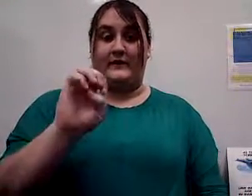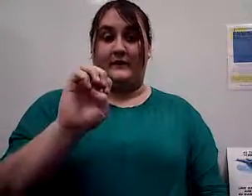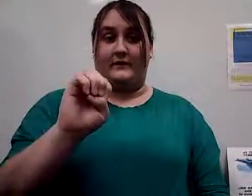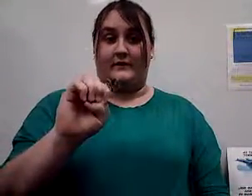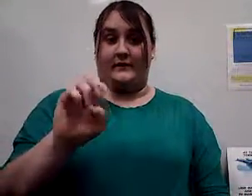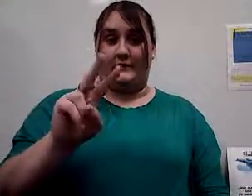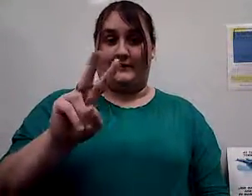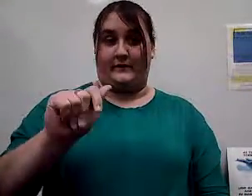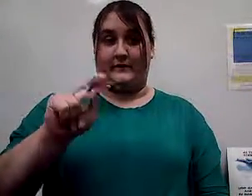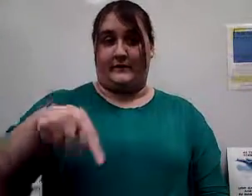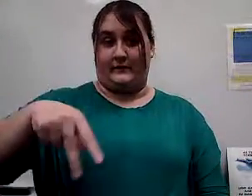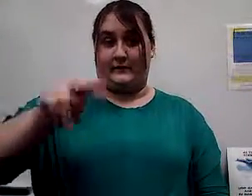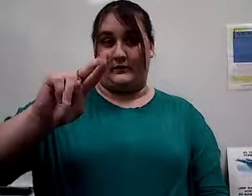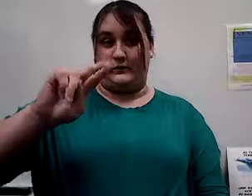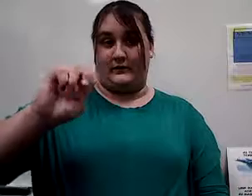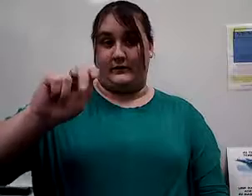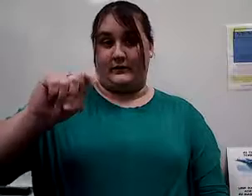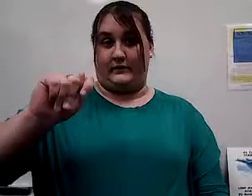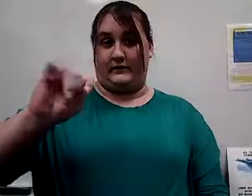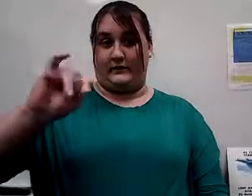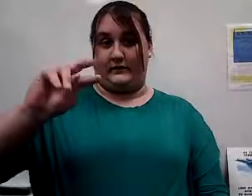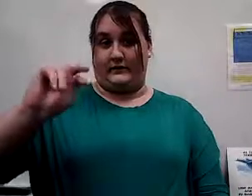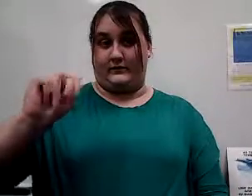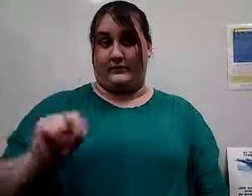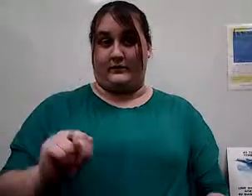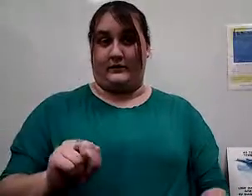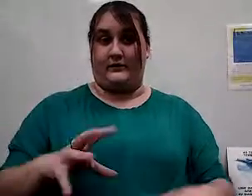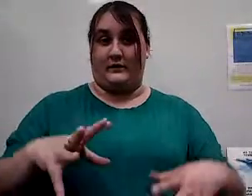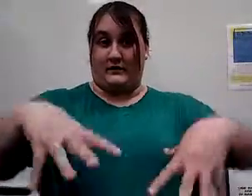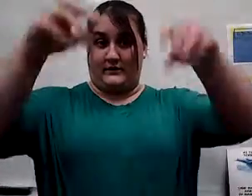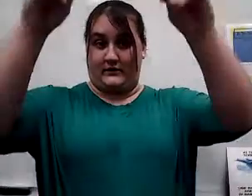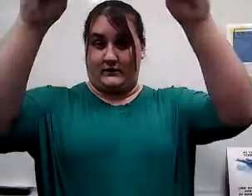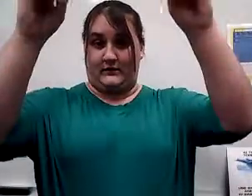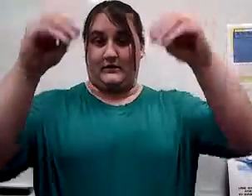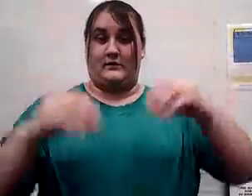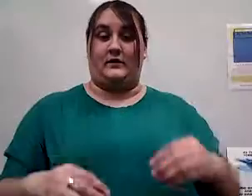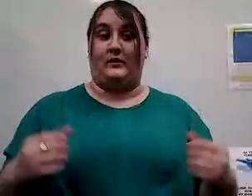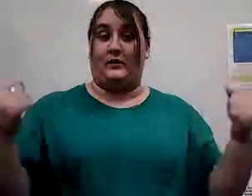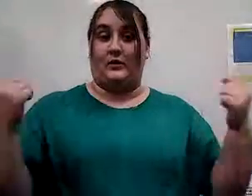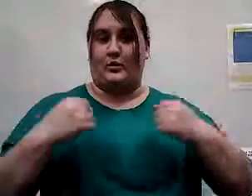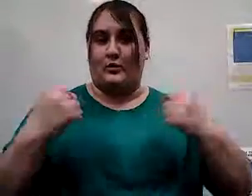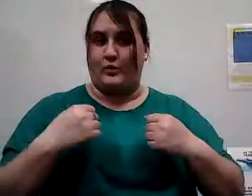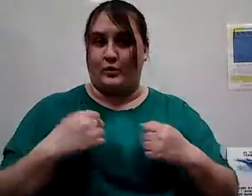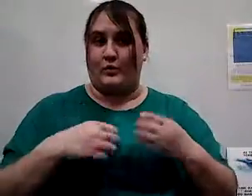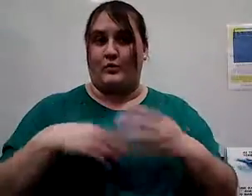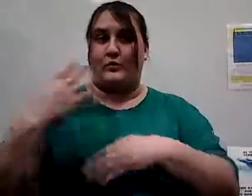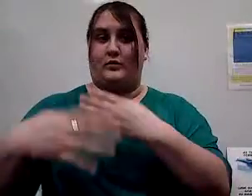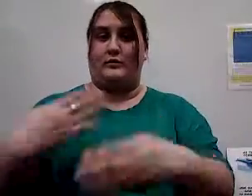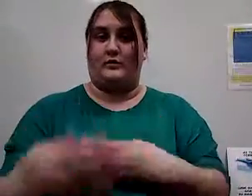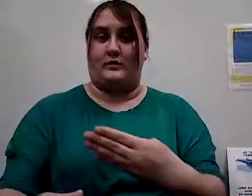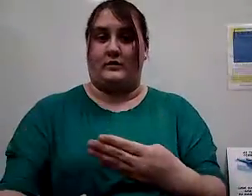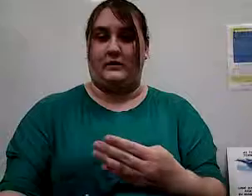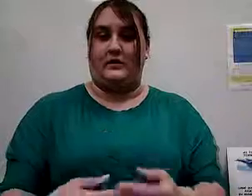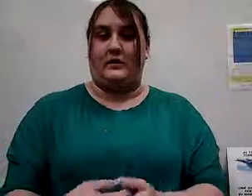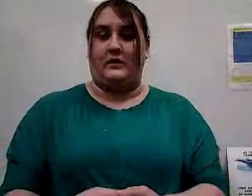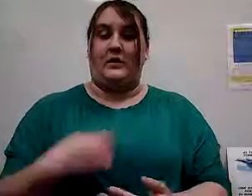the most important thing you need to know about evaporation is it's a cooling process. And we're going to do a little mini lab over